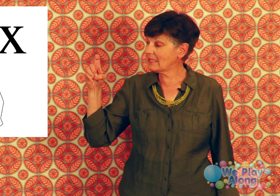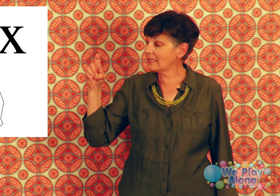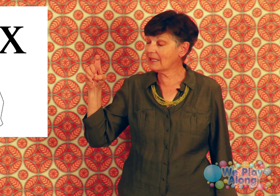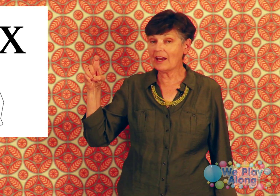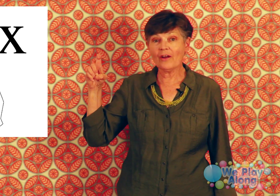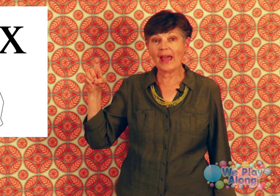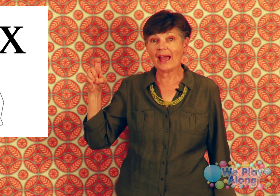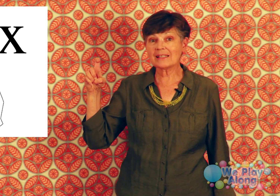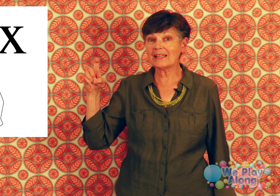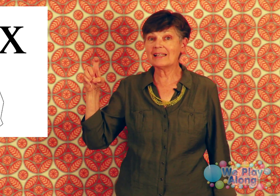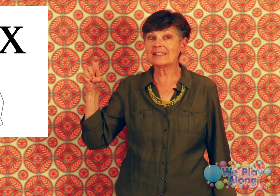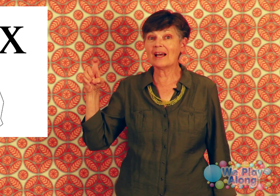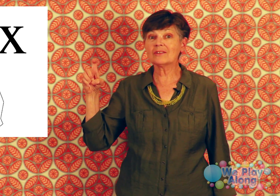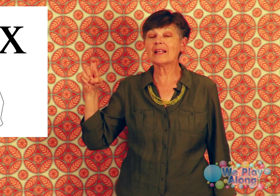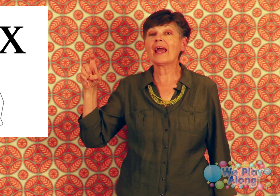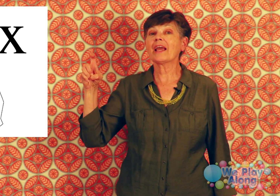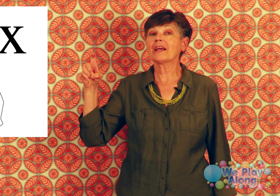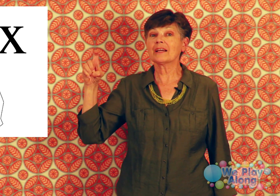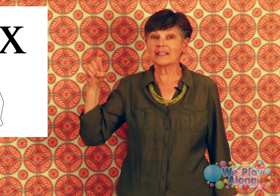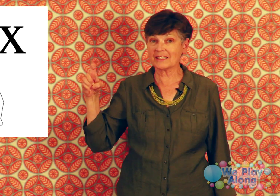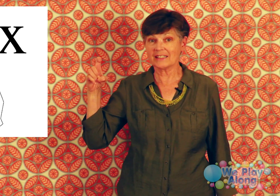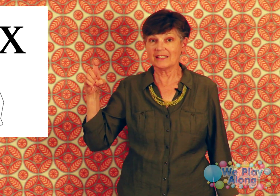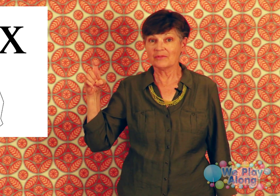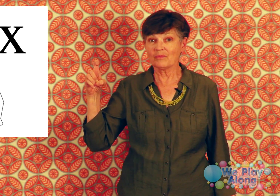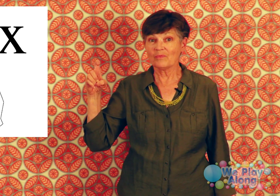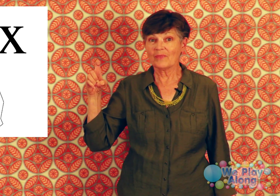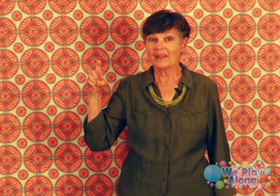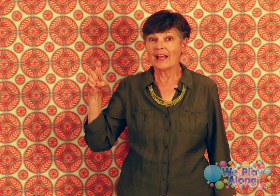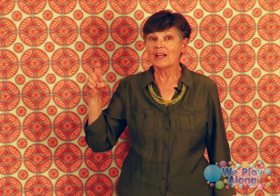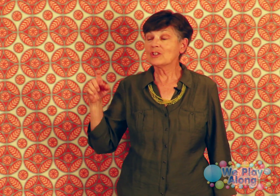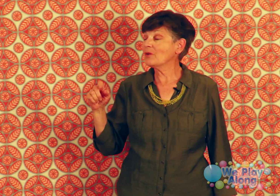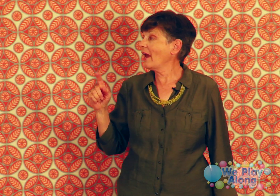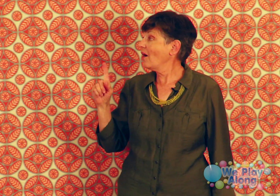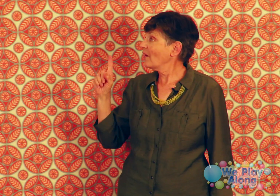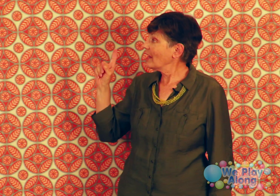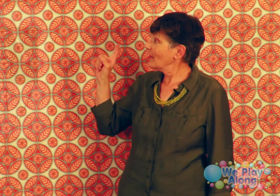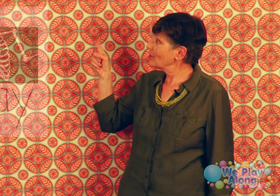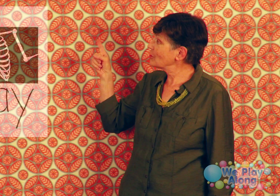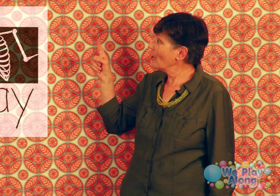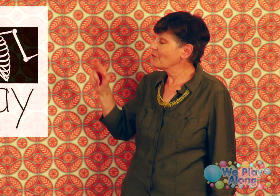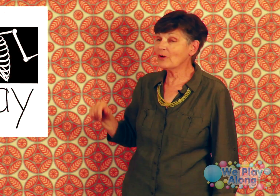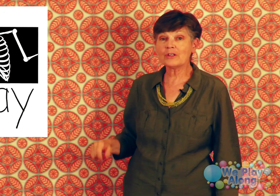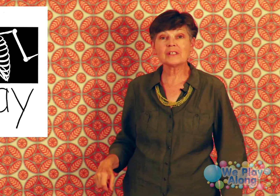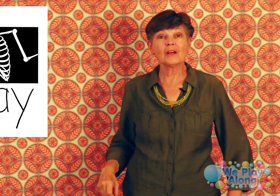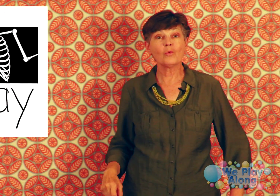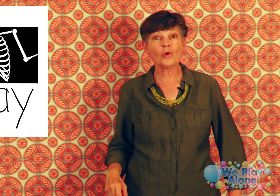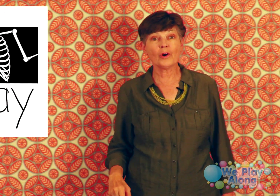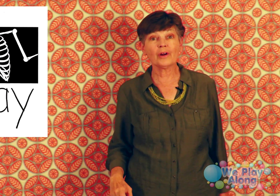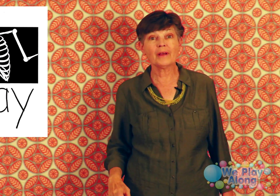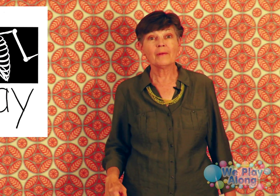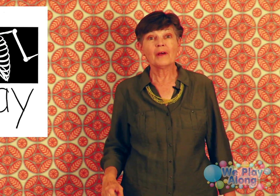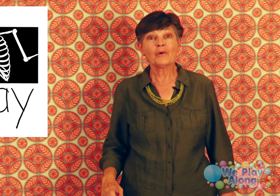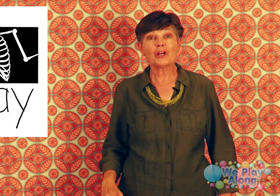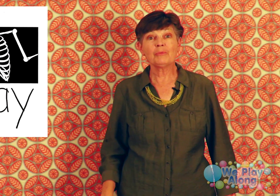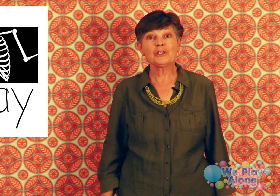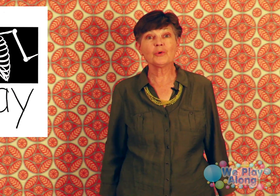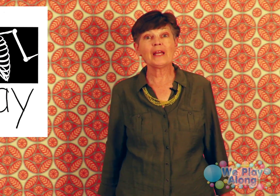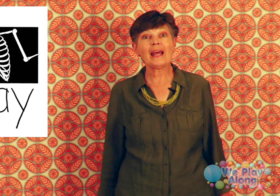is the letter X, and it sounds like X. So now here's our first word we're going to be doing,